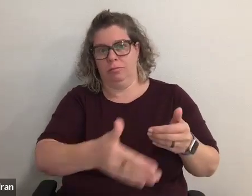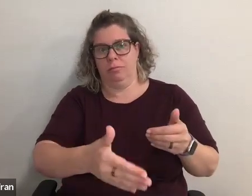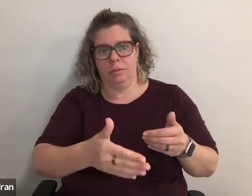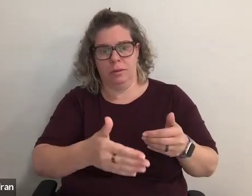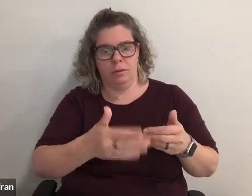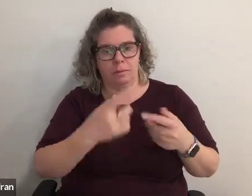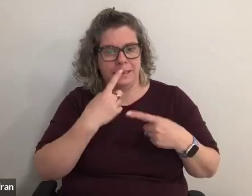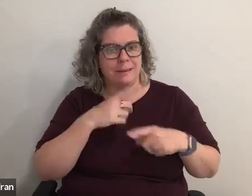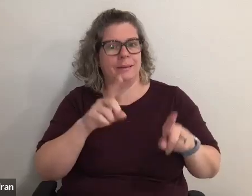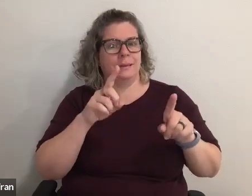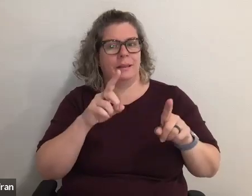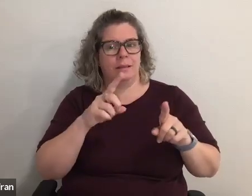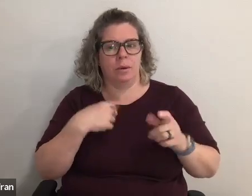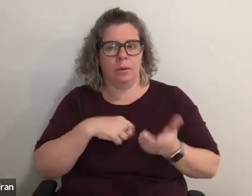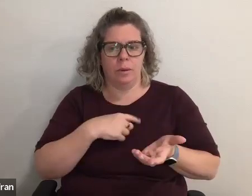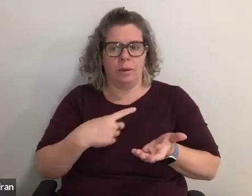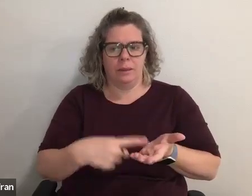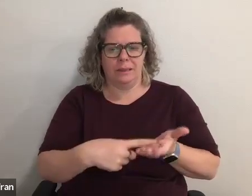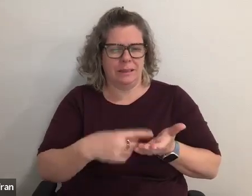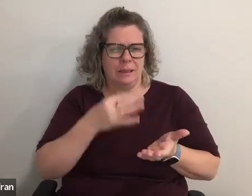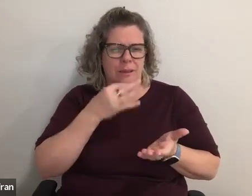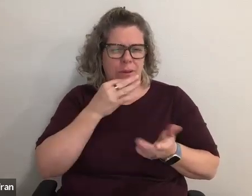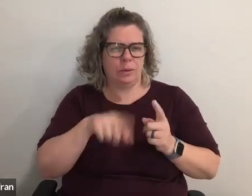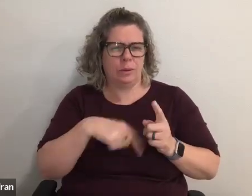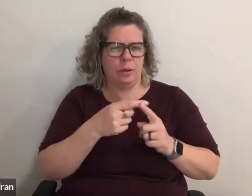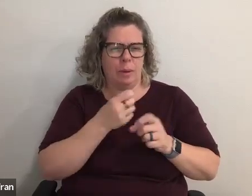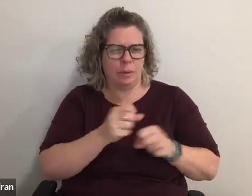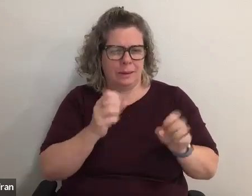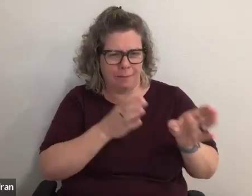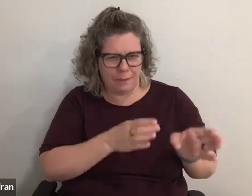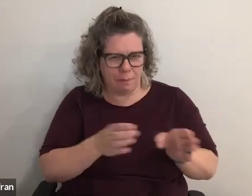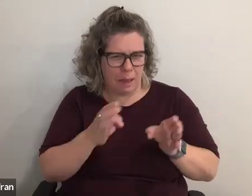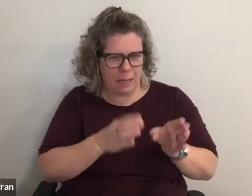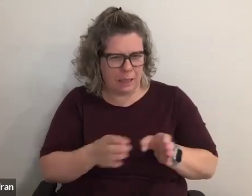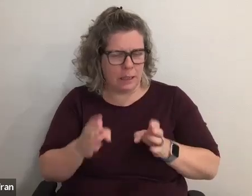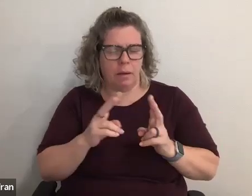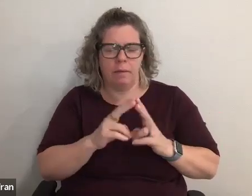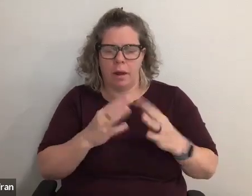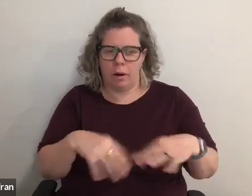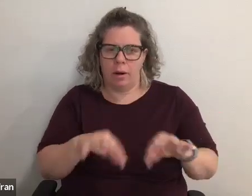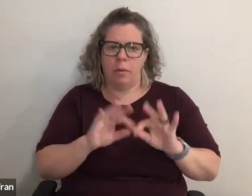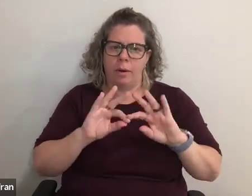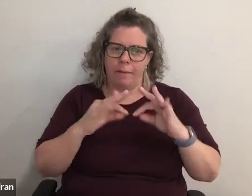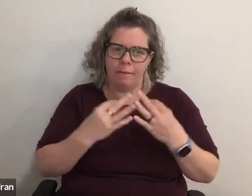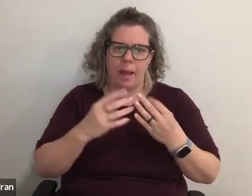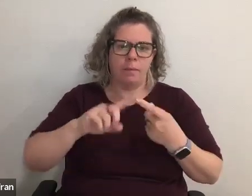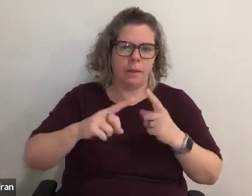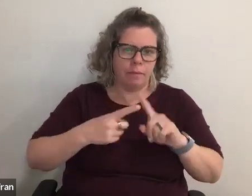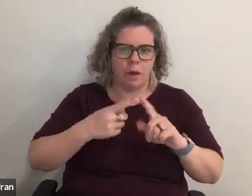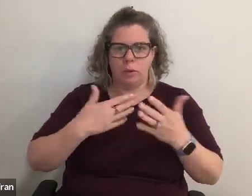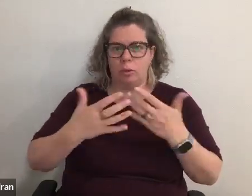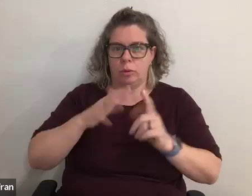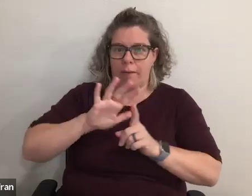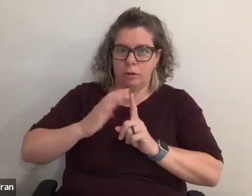be successful. And we're going to talk a little bit here just a minute about safety planning. I think it's super important to have family and social supports involved when we're